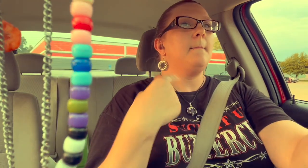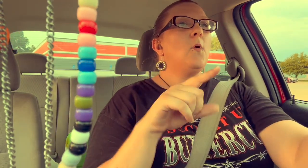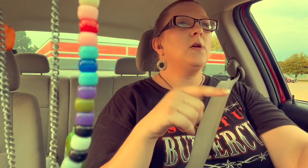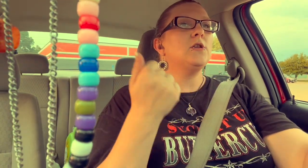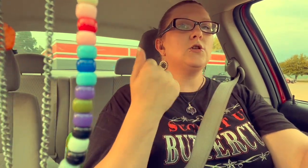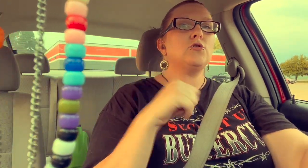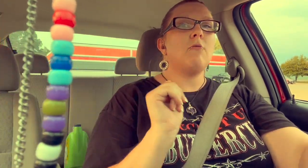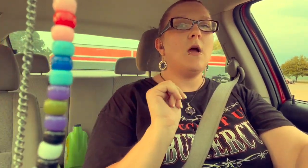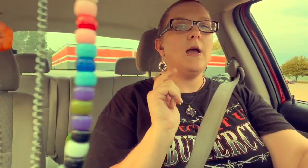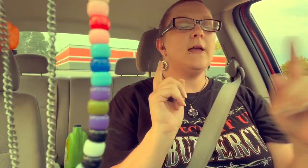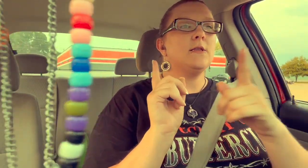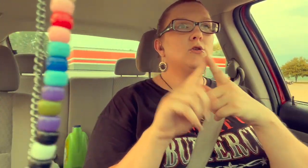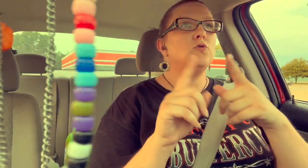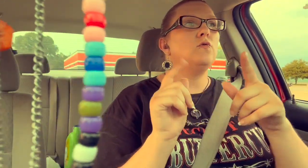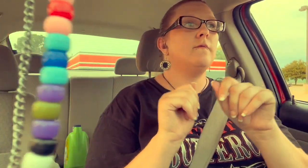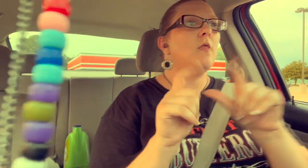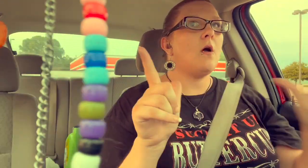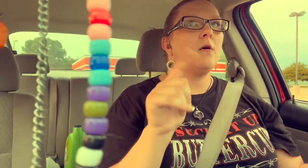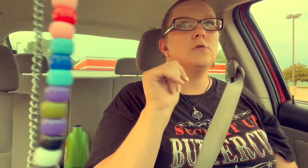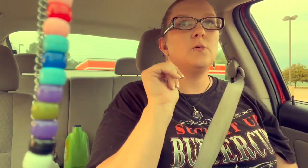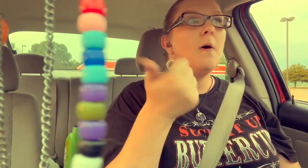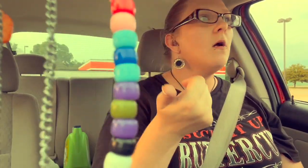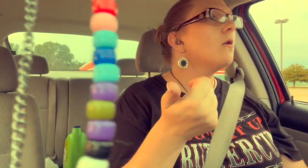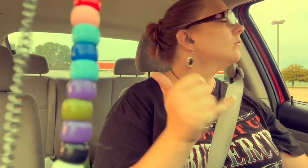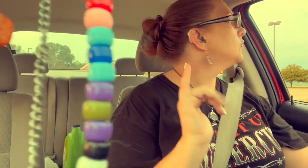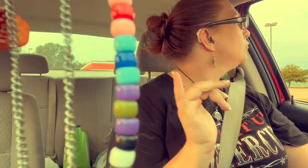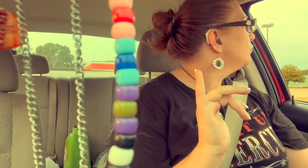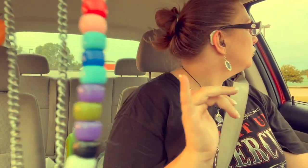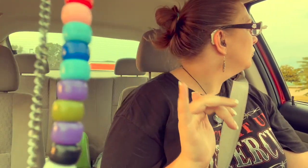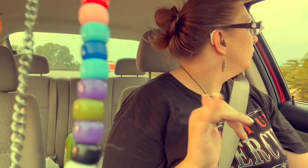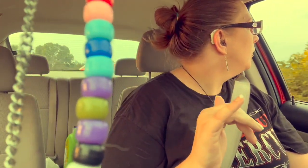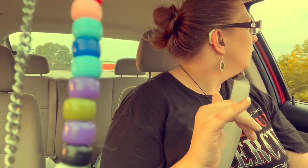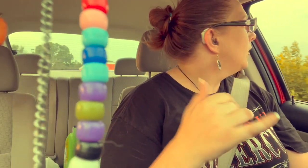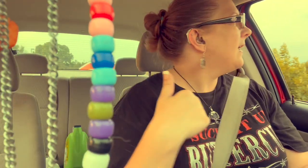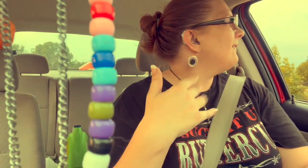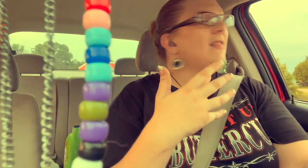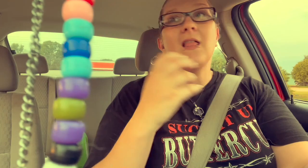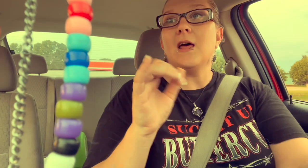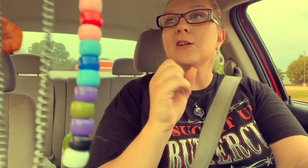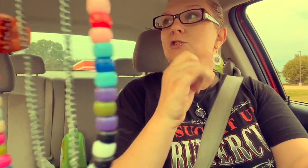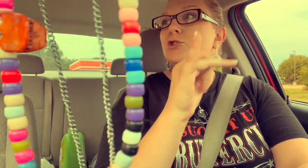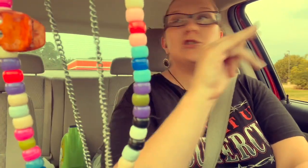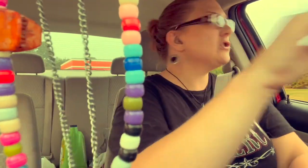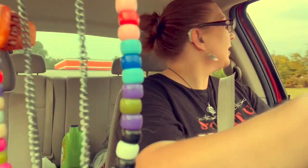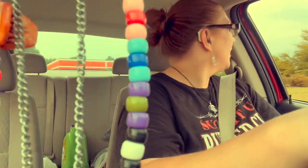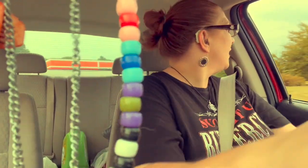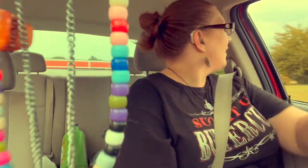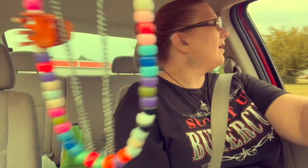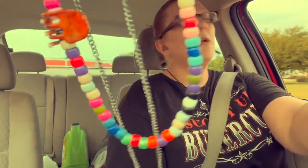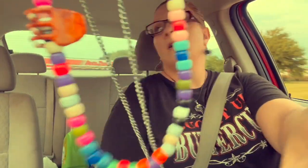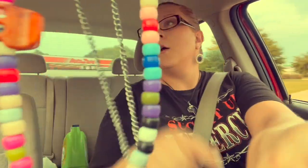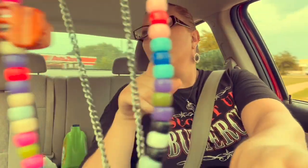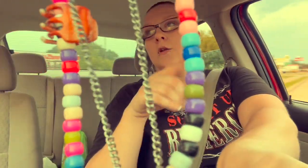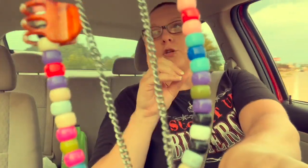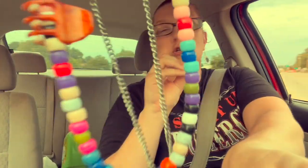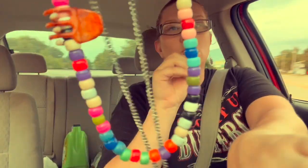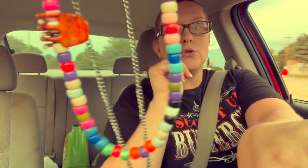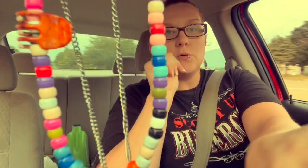I'm going to try to vlog tomorrow too. A lot of shit to do